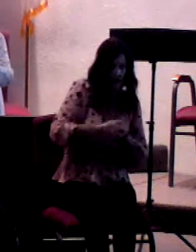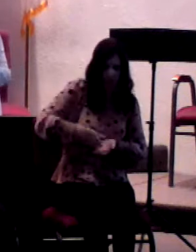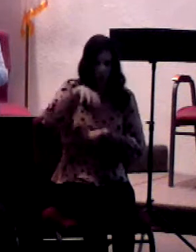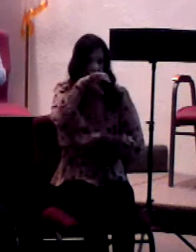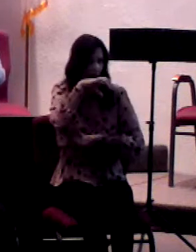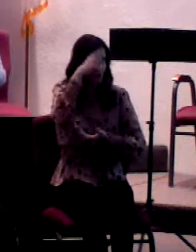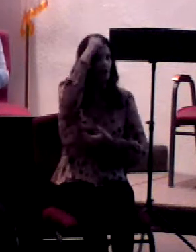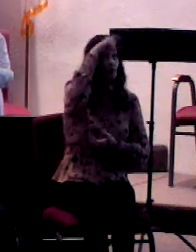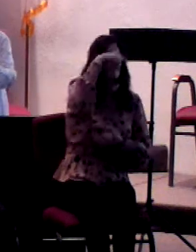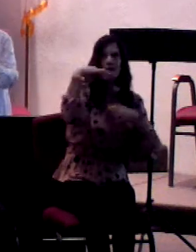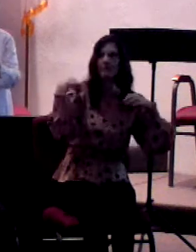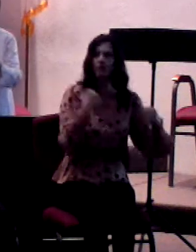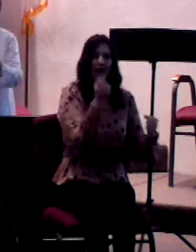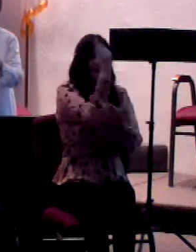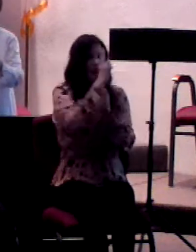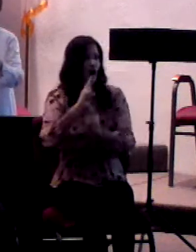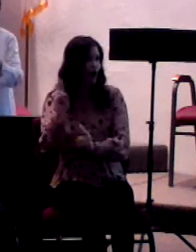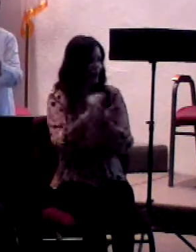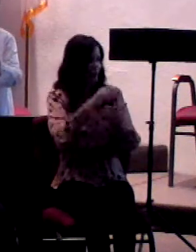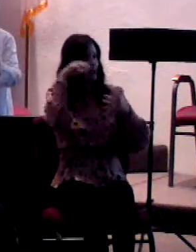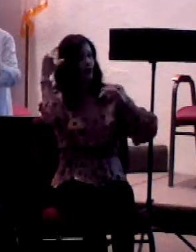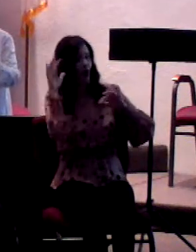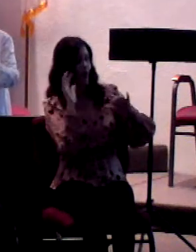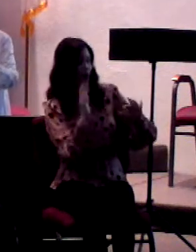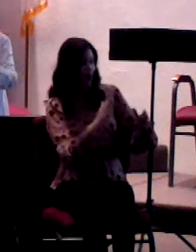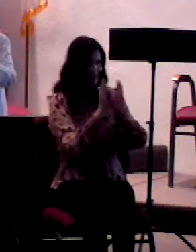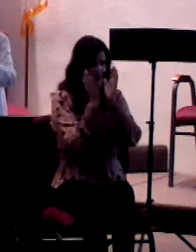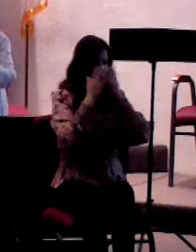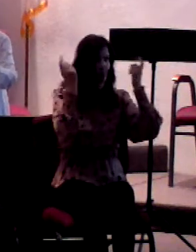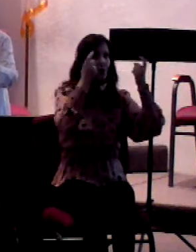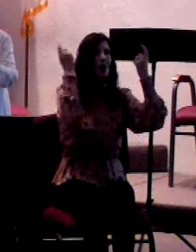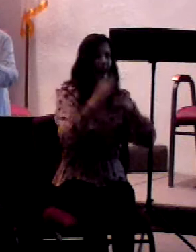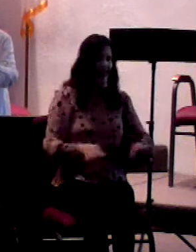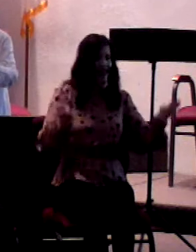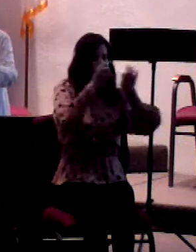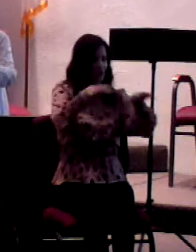and strength and honor and glory and praise.